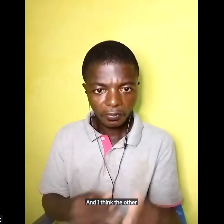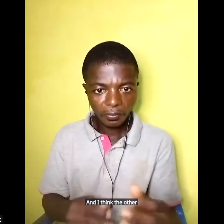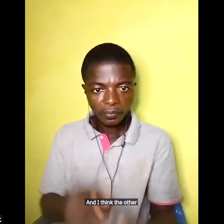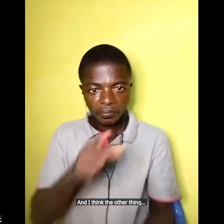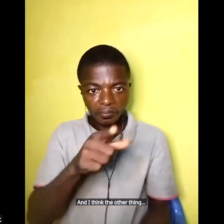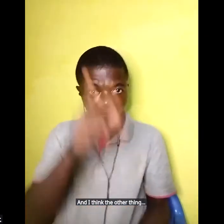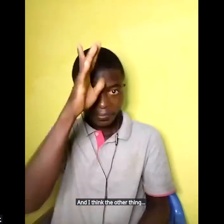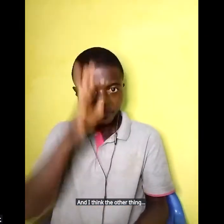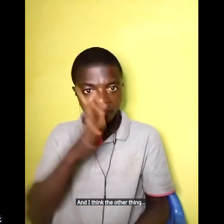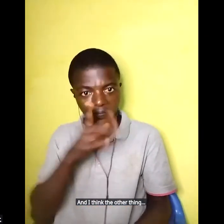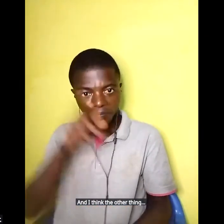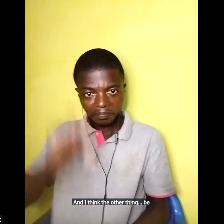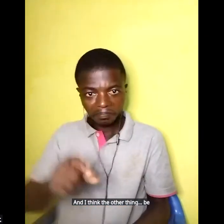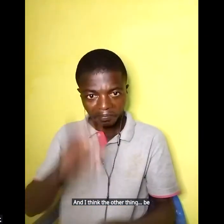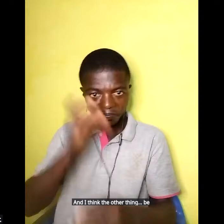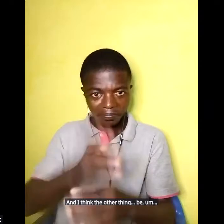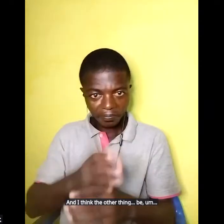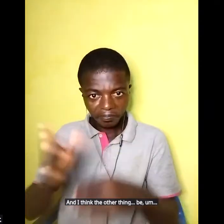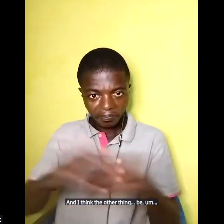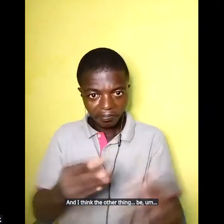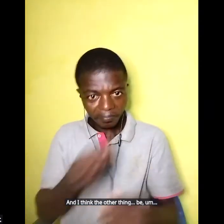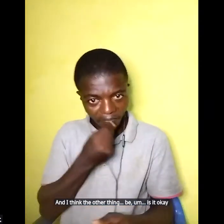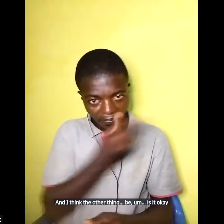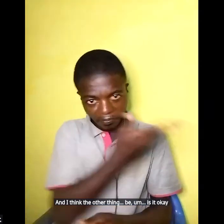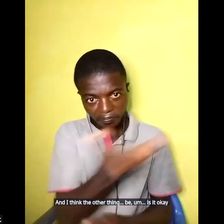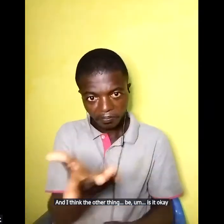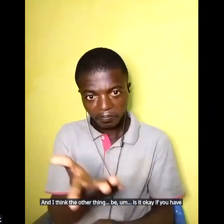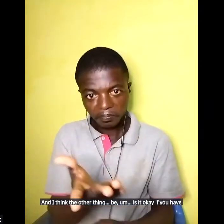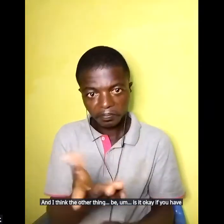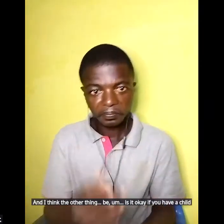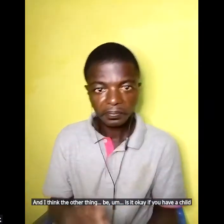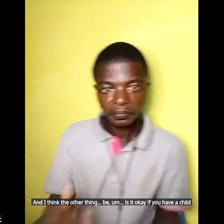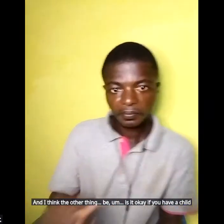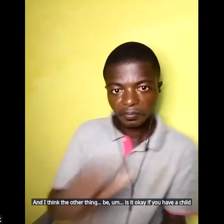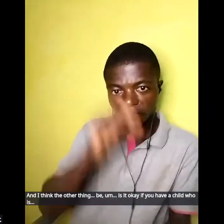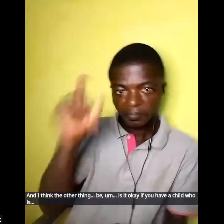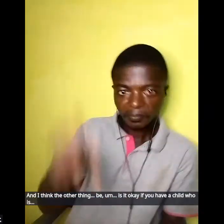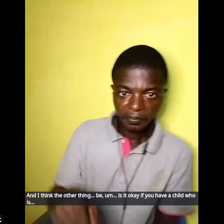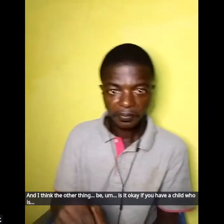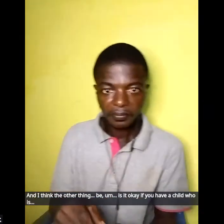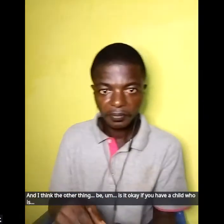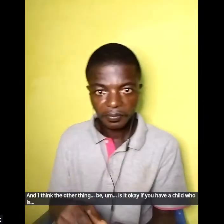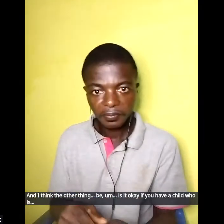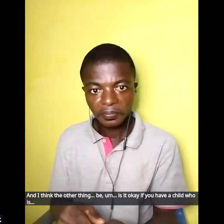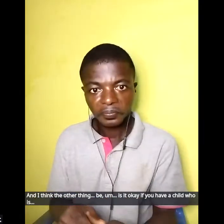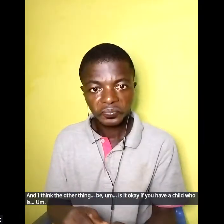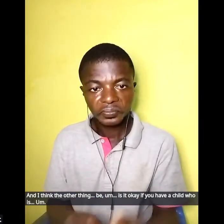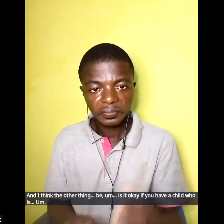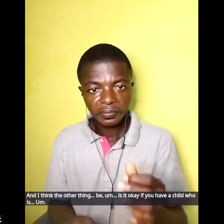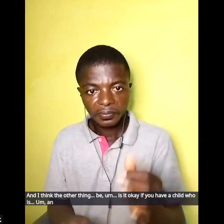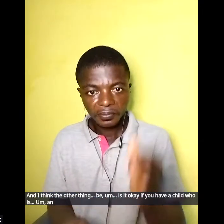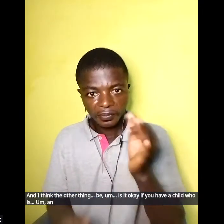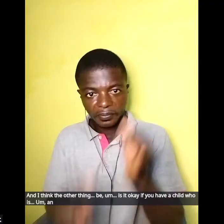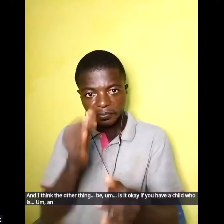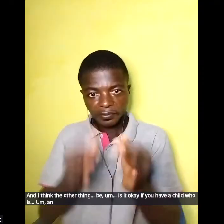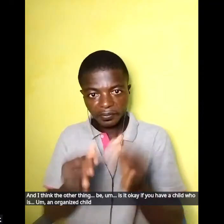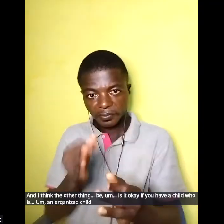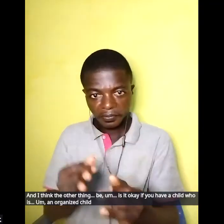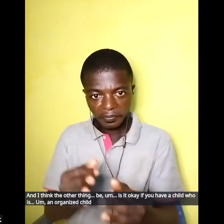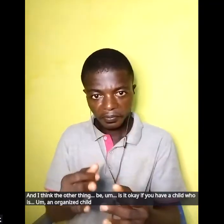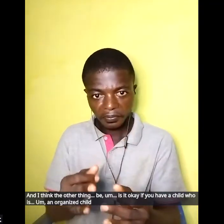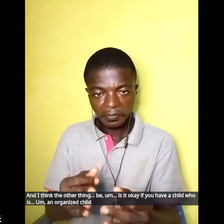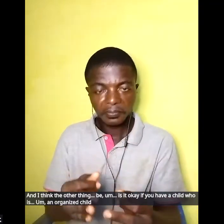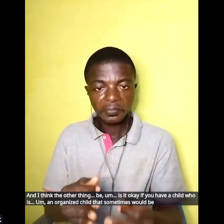be, is it okay if you have a child who is an organized child, but sometimes would